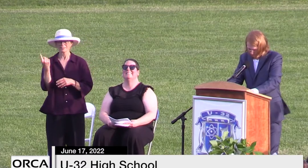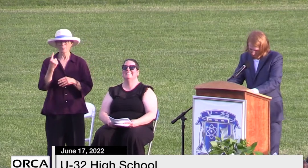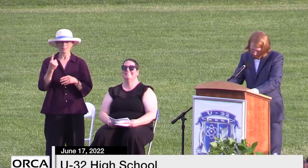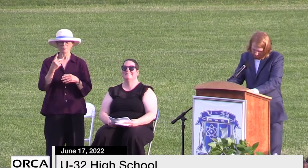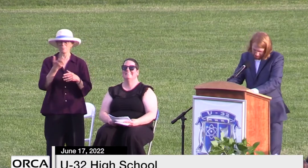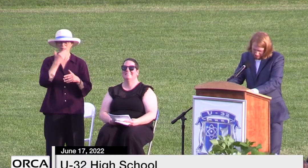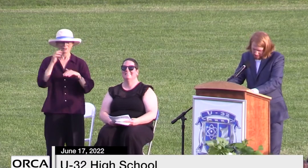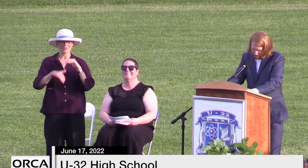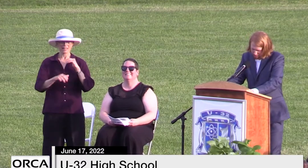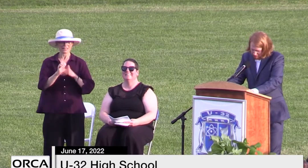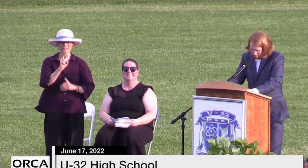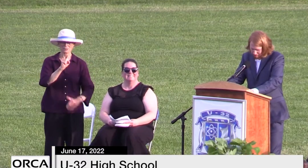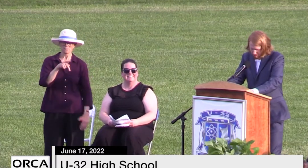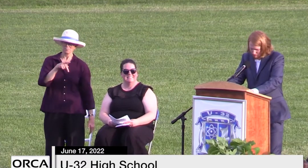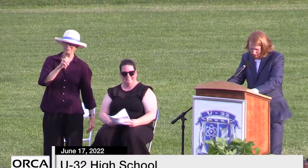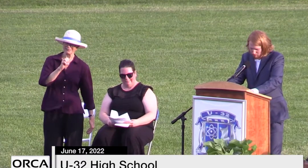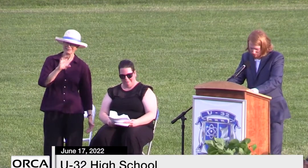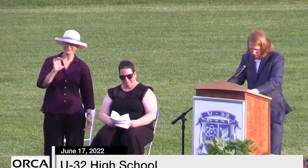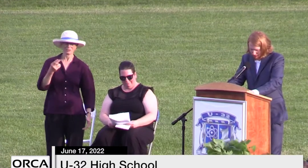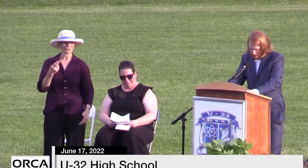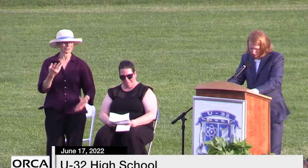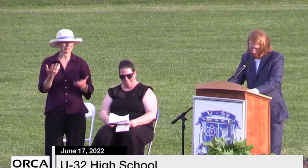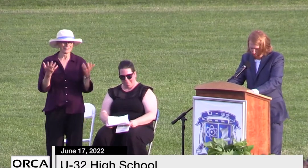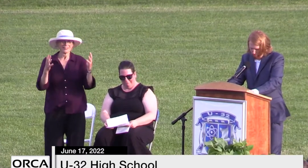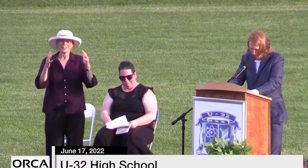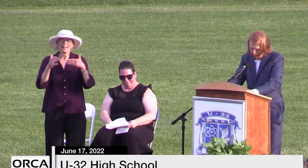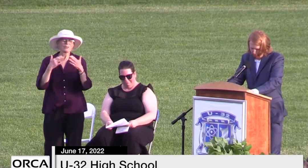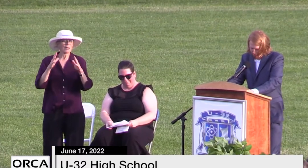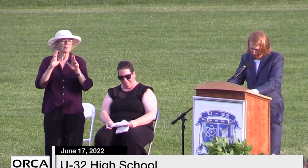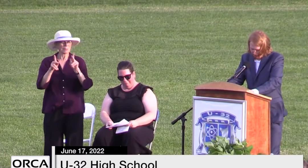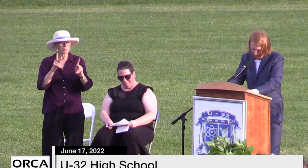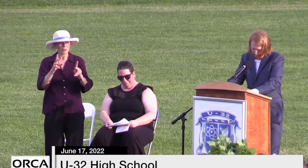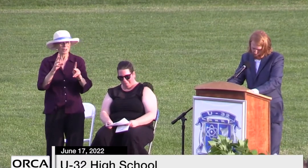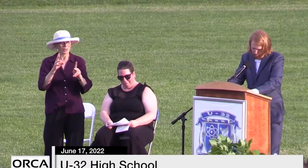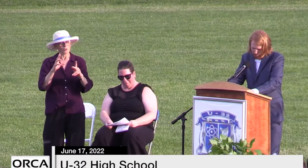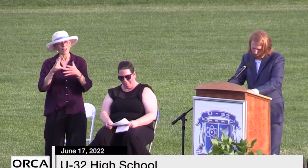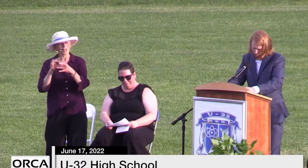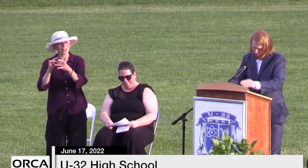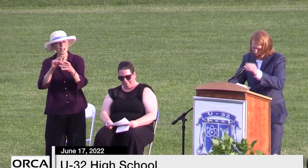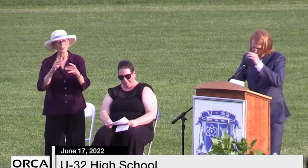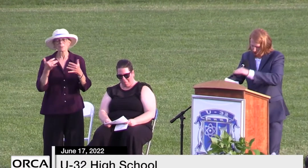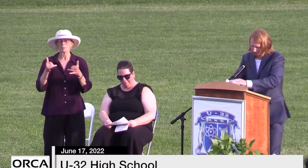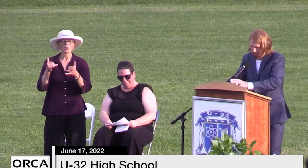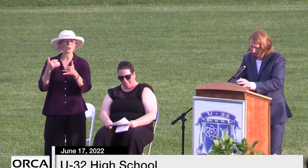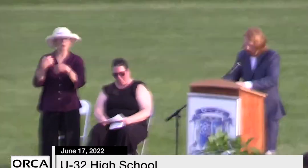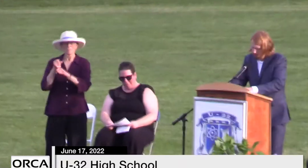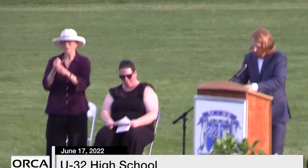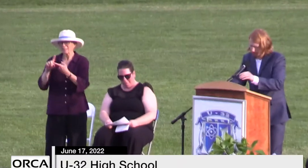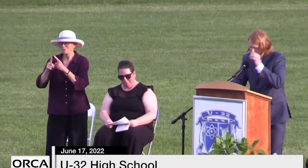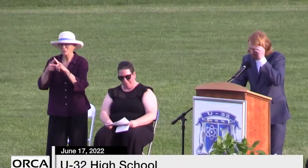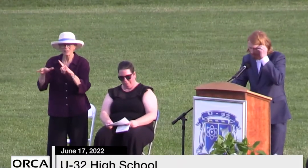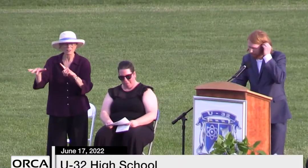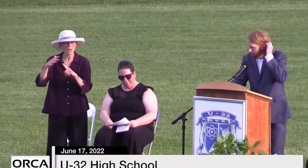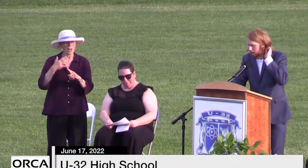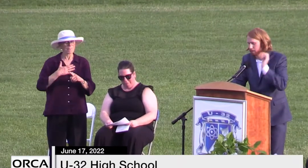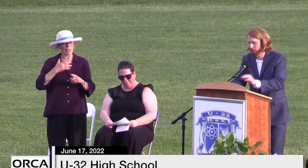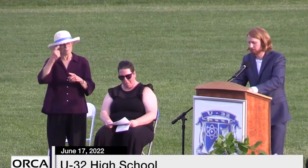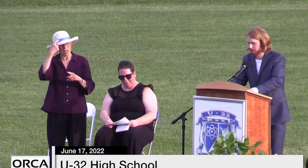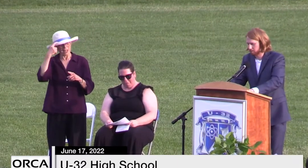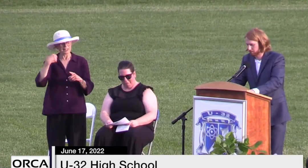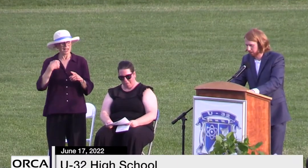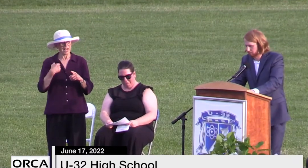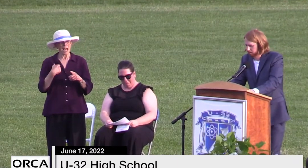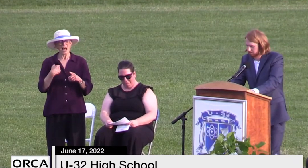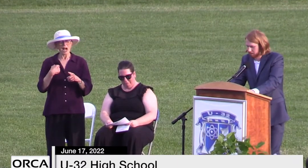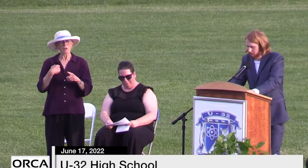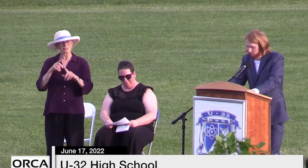easy. Anyways, some people would bring it up and all the confidence I gained by making friends would drop. In my mind, I wasn't